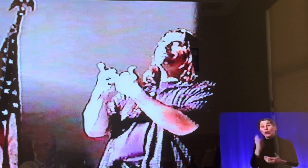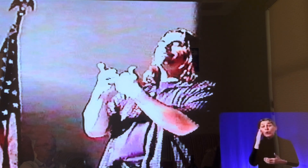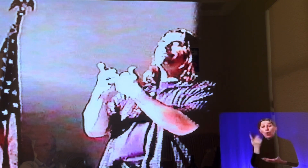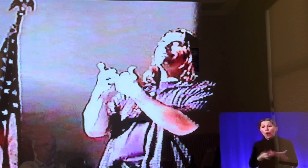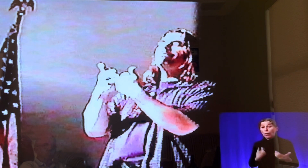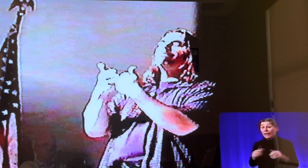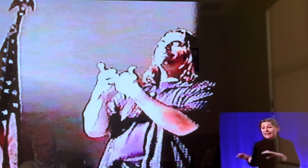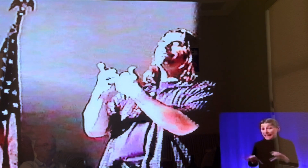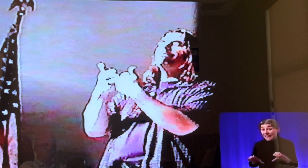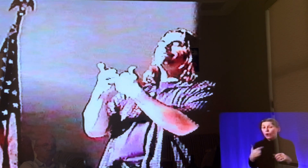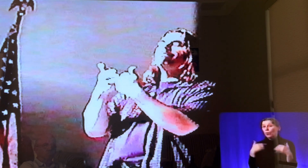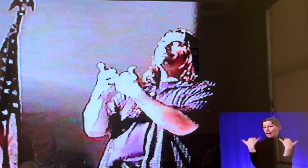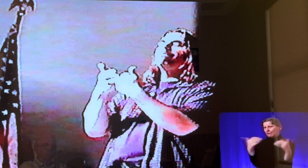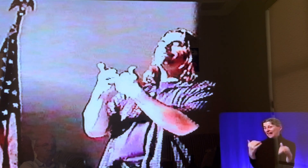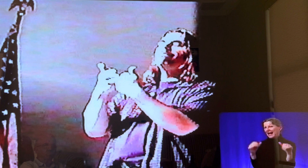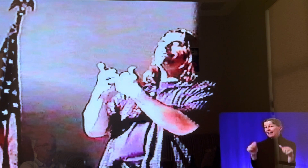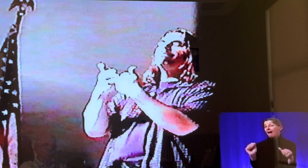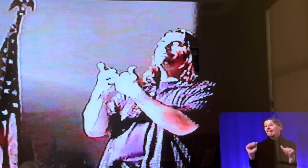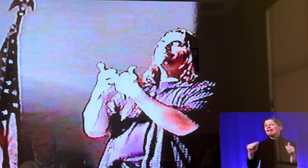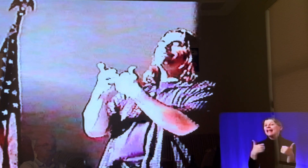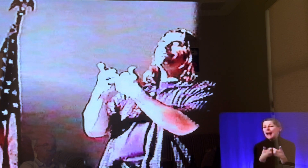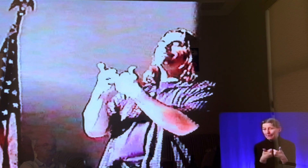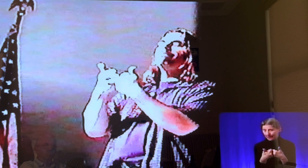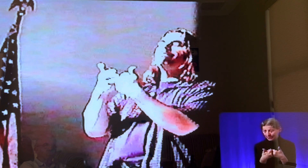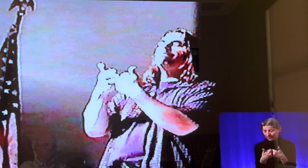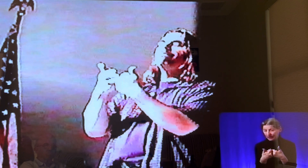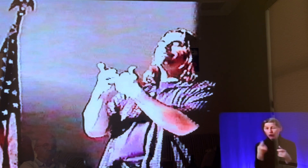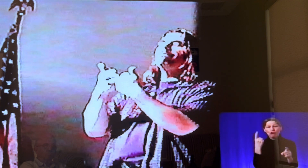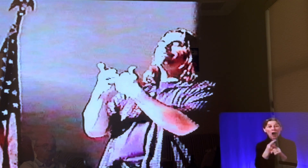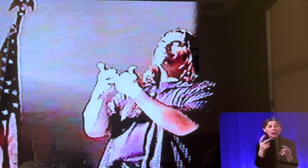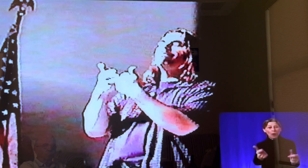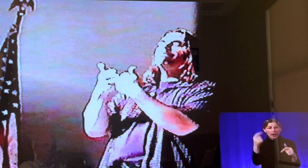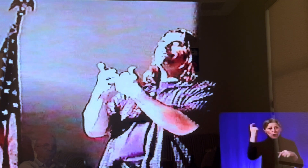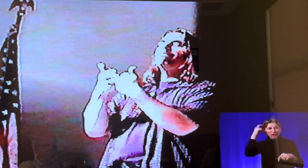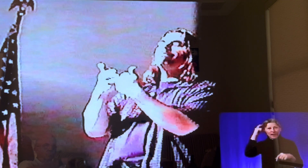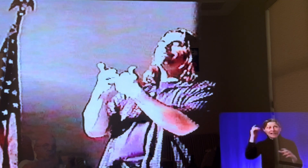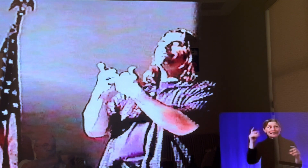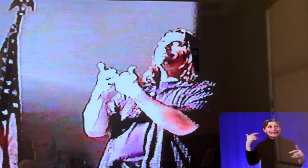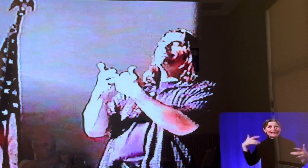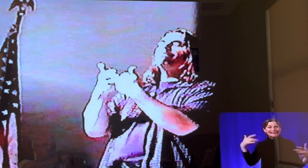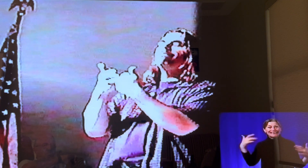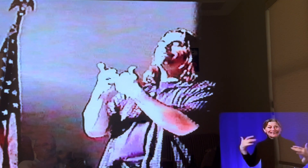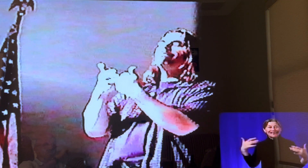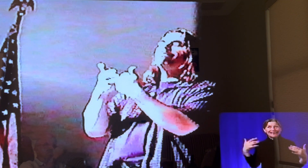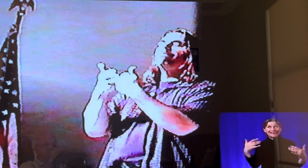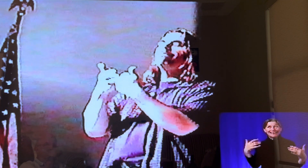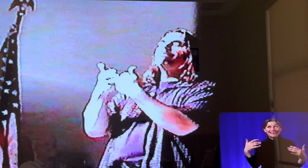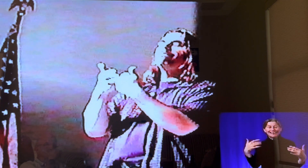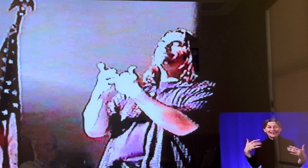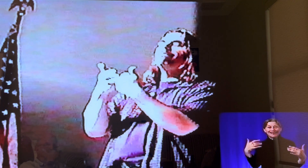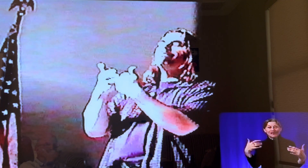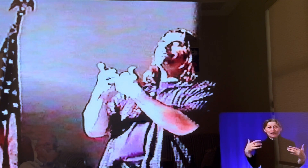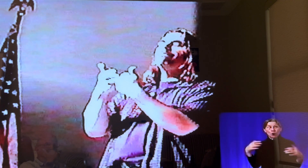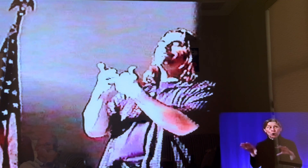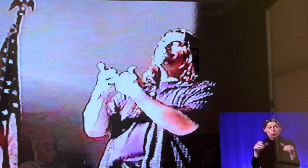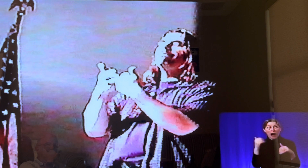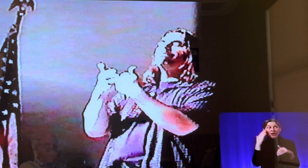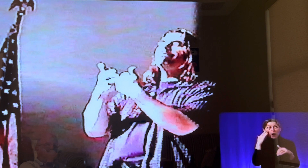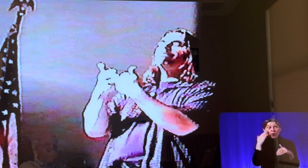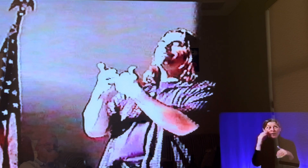We played this game. Right away, you're thinking in your head, do I know this game from my